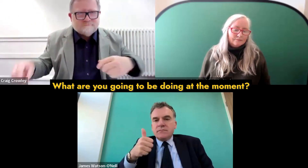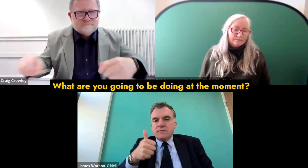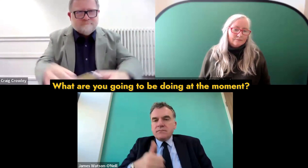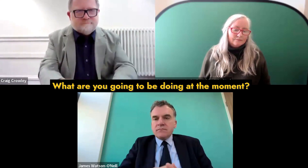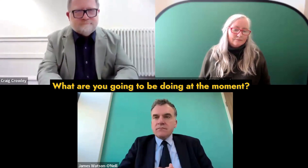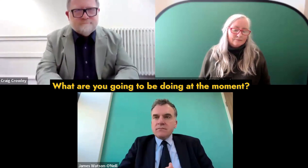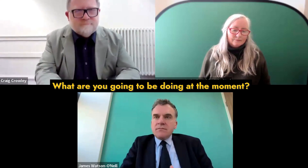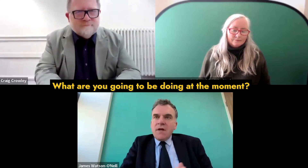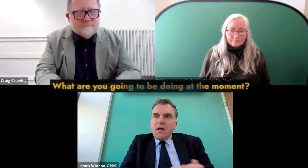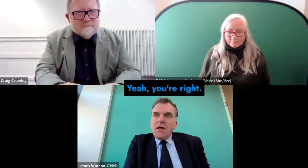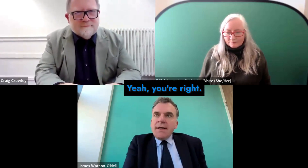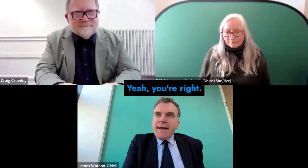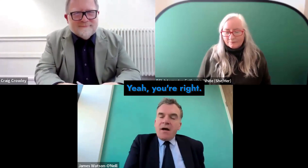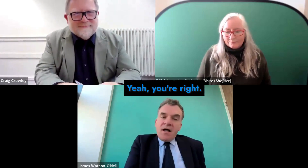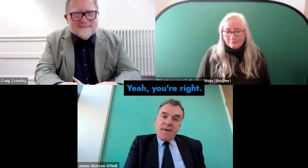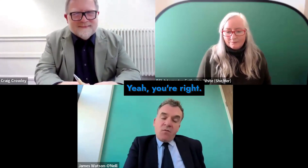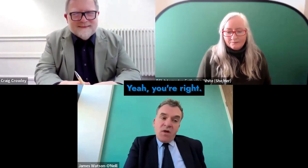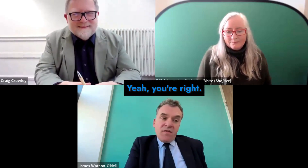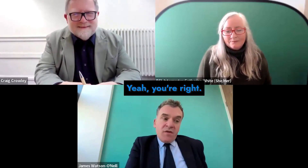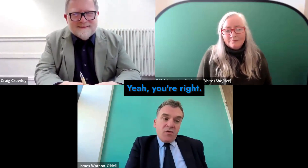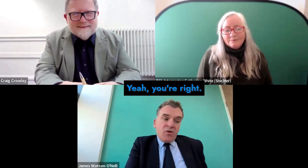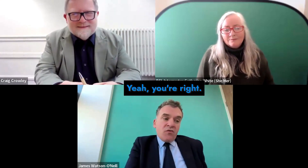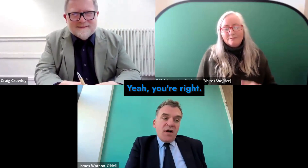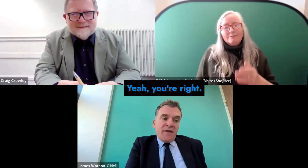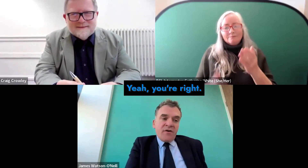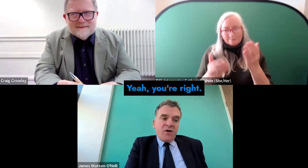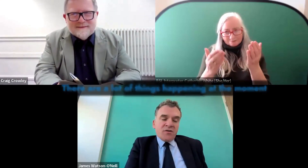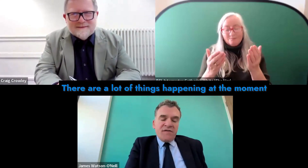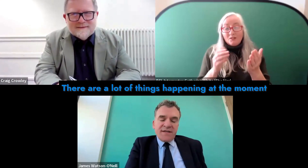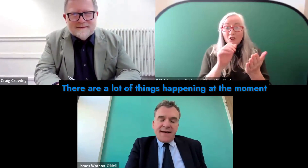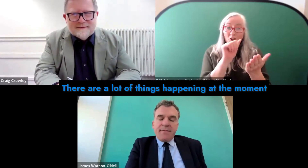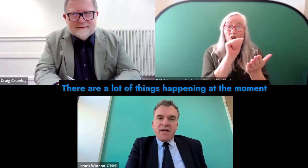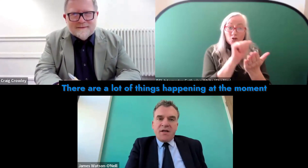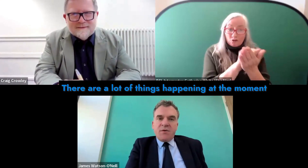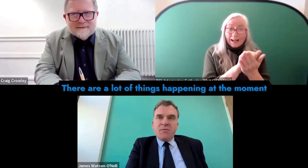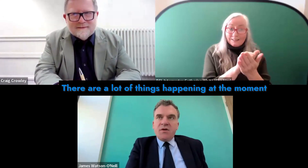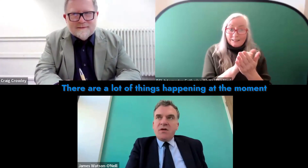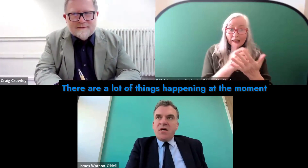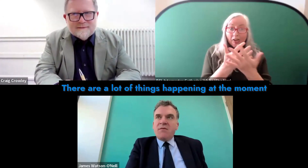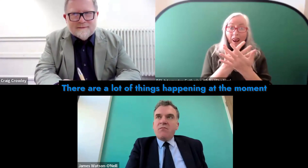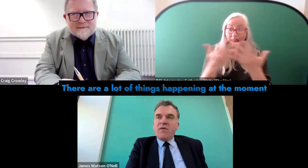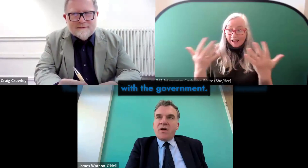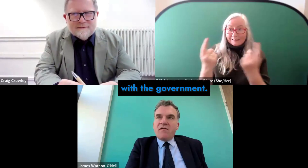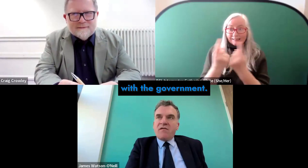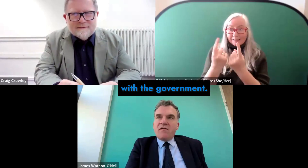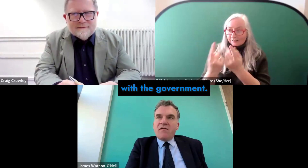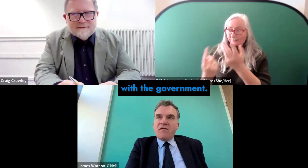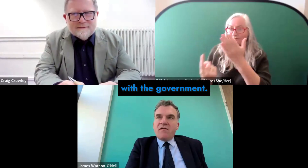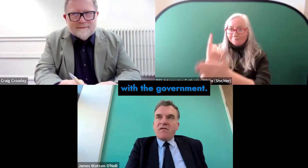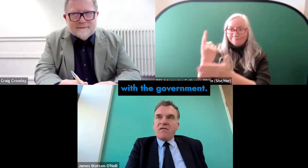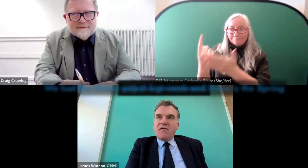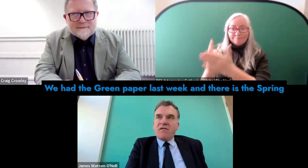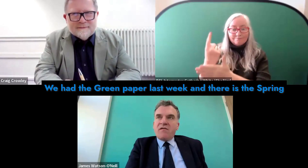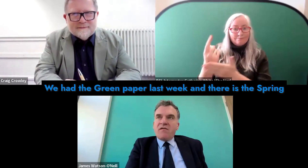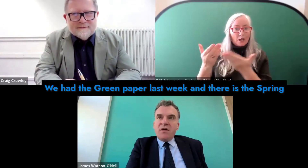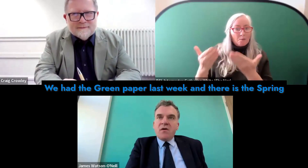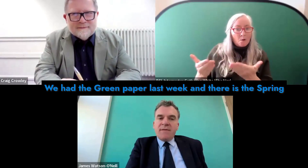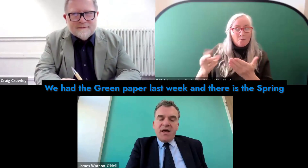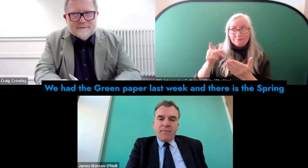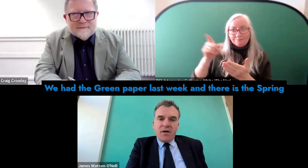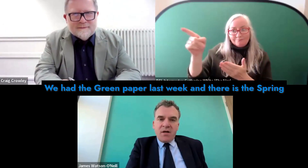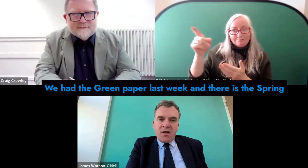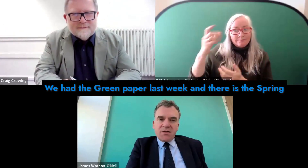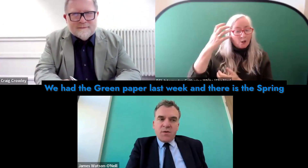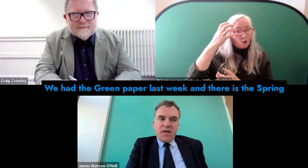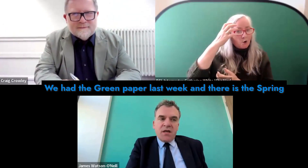at the moment? Yeah, I mean, you're right. There are a lot of things happening at the moment with the government. So we